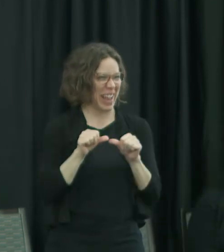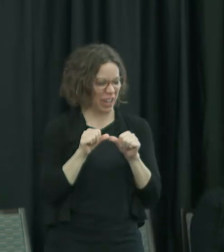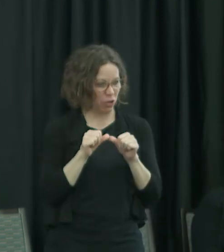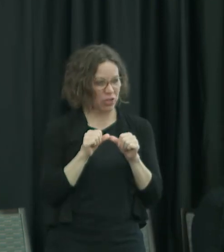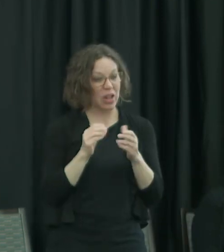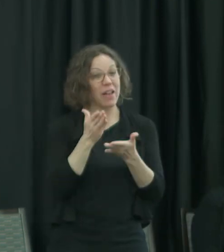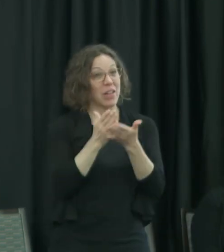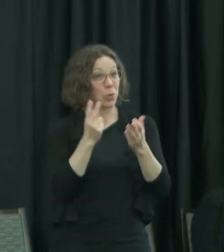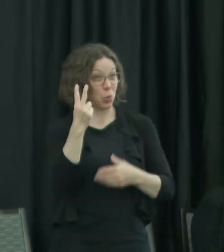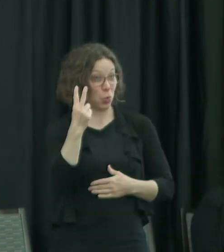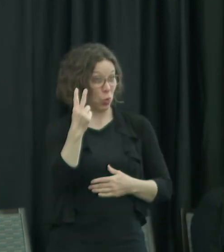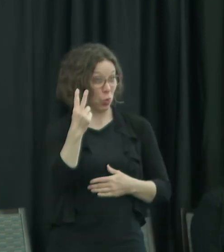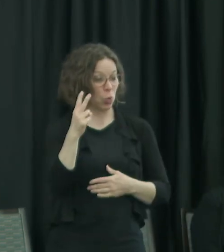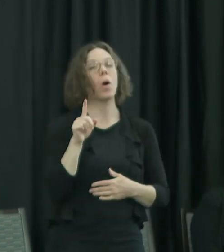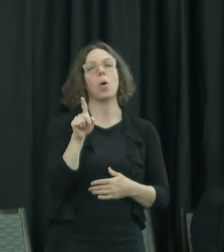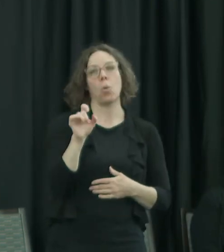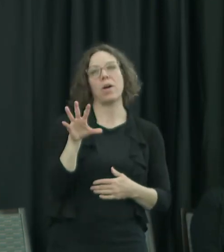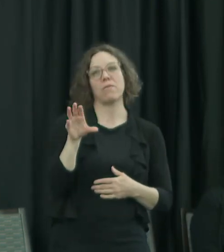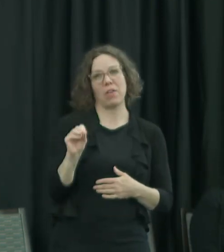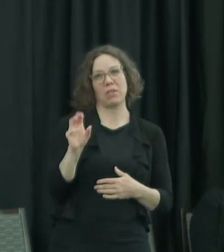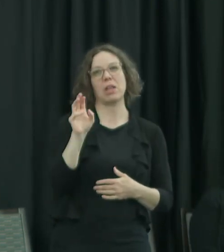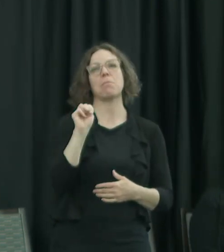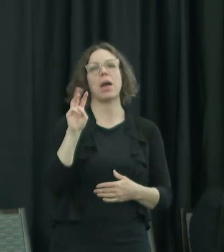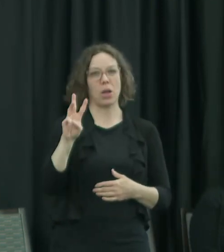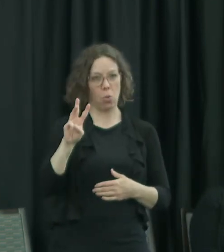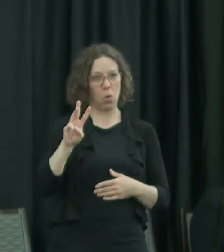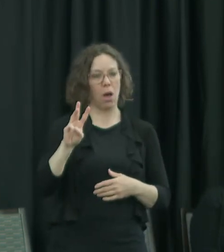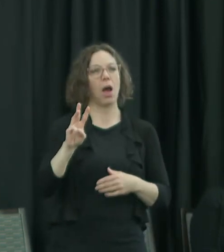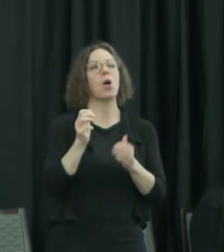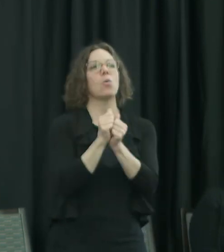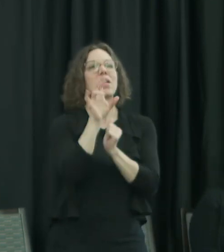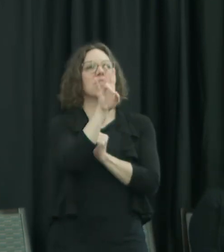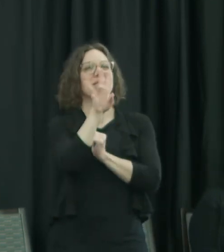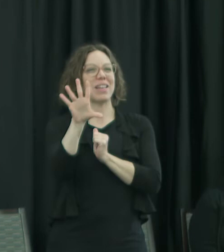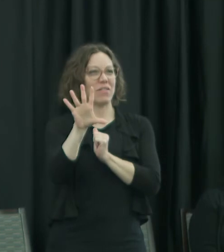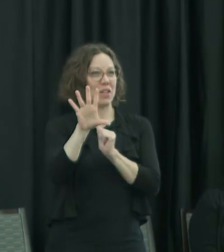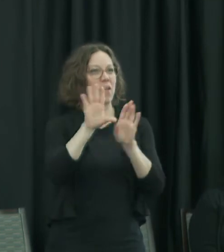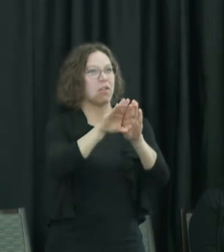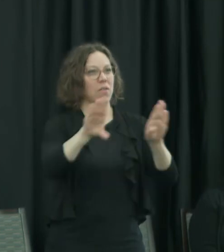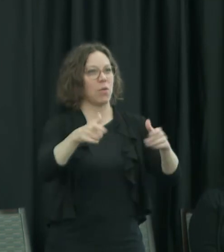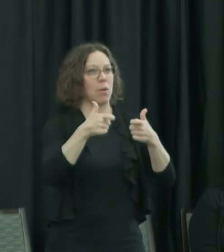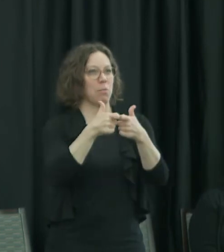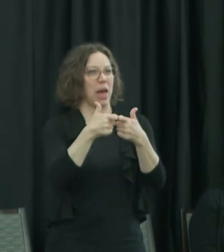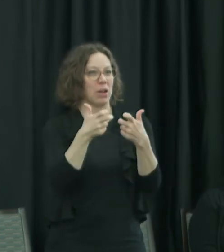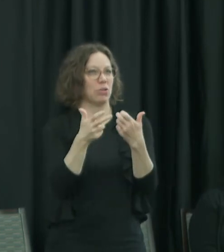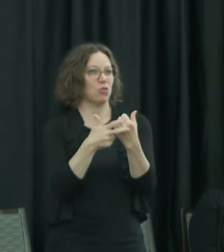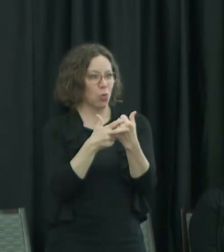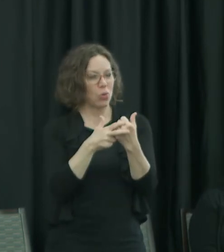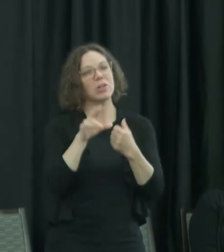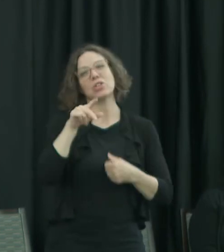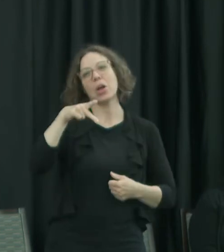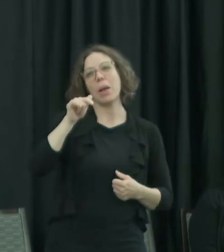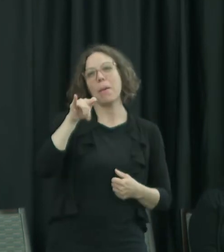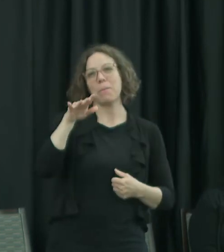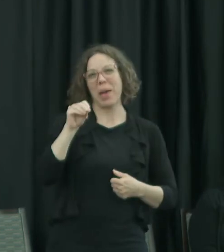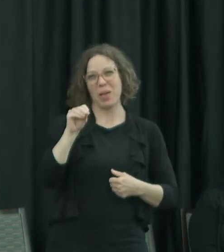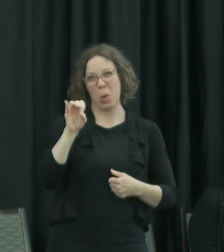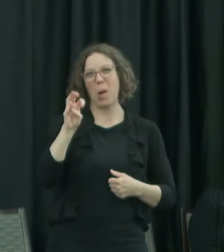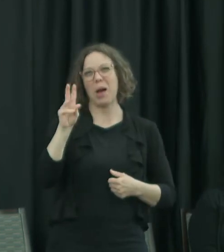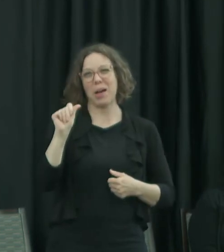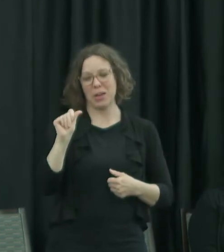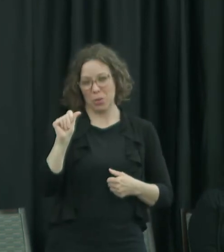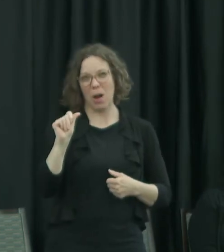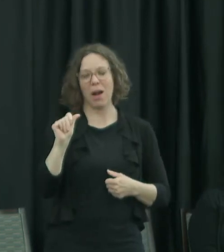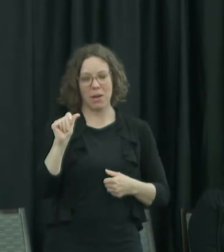to be a 150-megawatt array with a 75-megawatt battery storage in Palo, Iowa, in the shadows of the